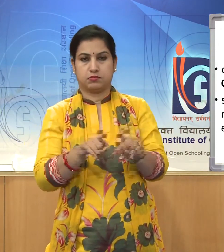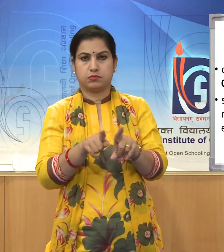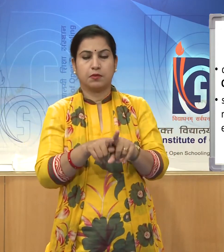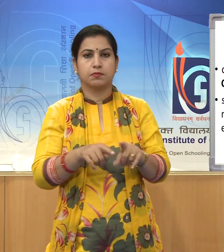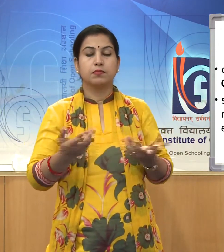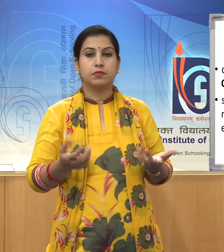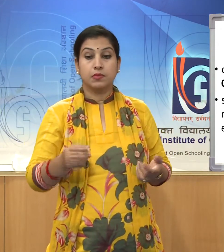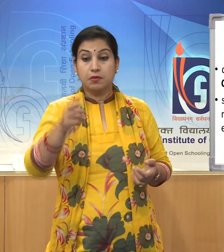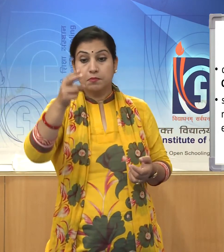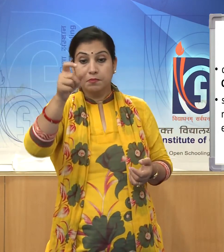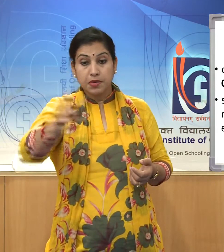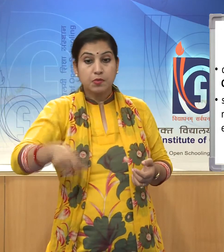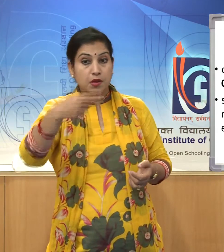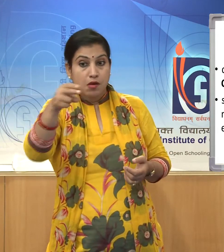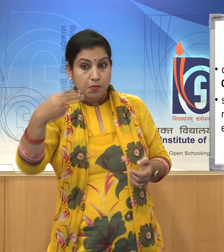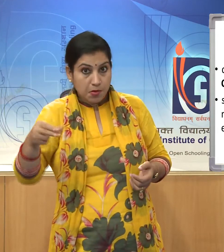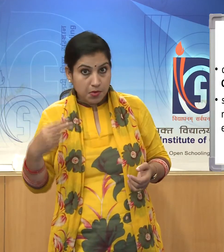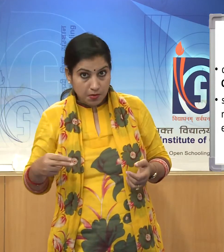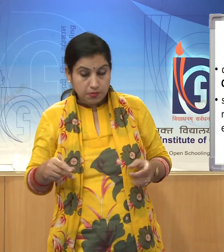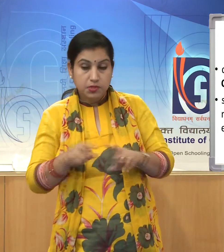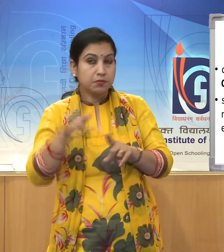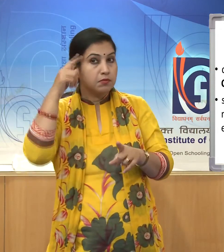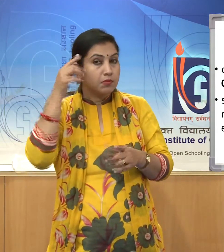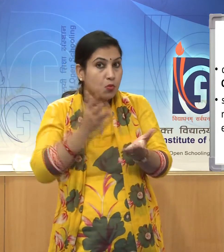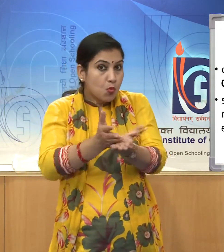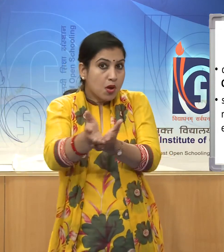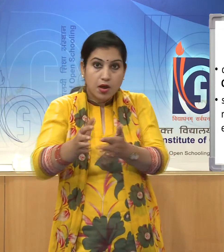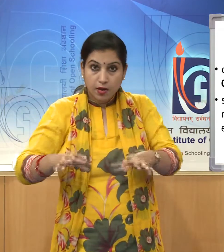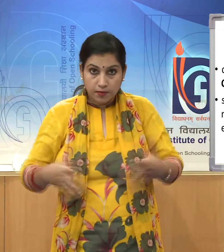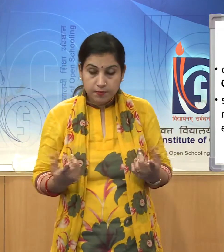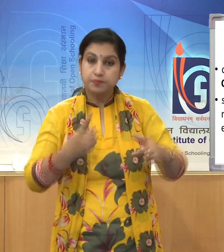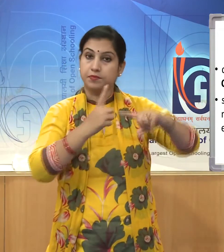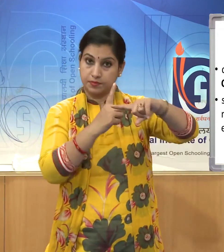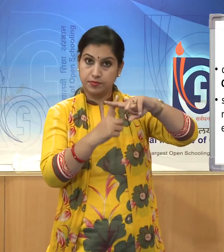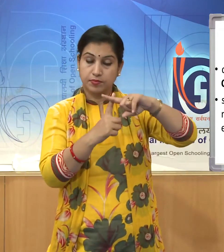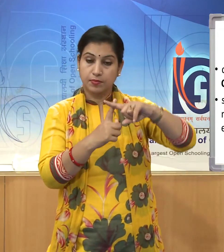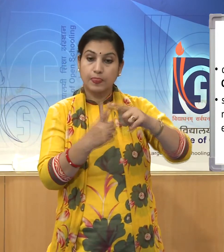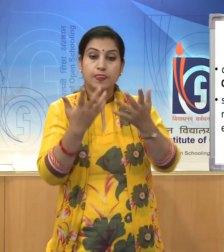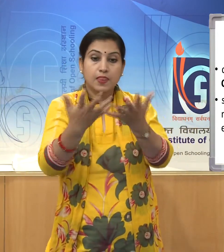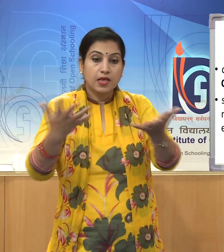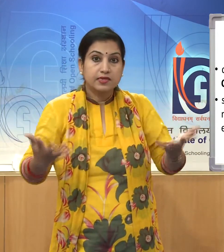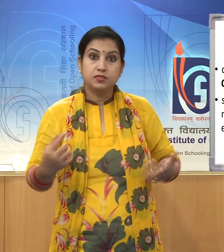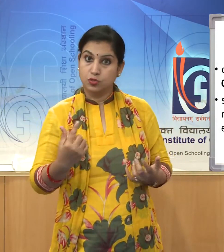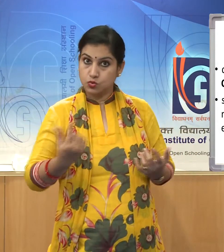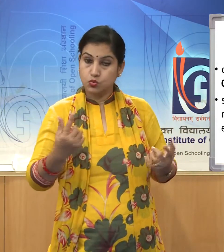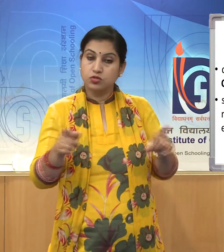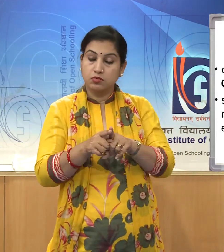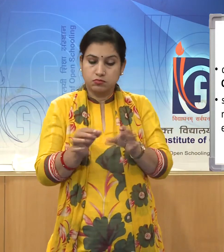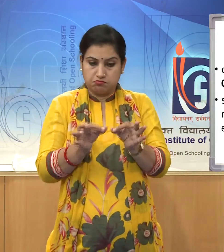and state the names of artists, methods and materials,